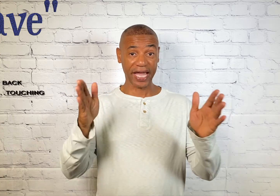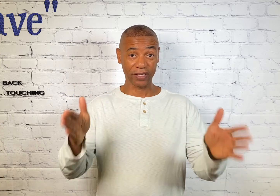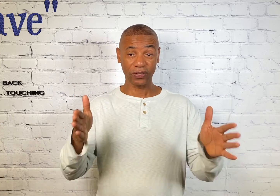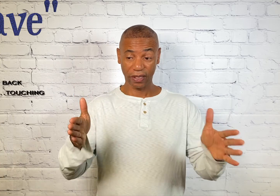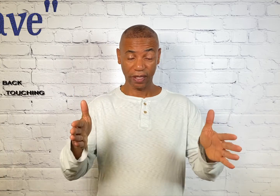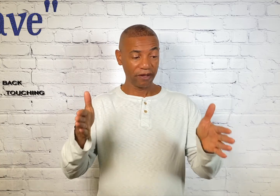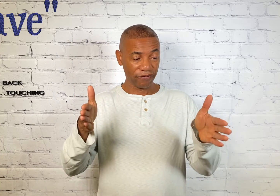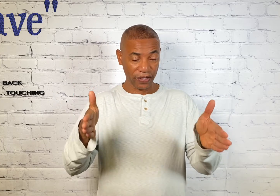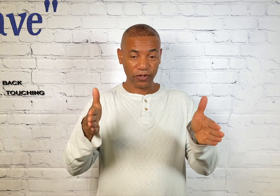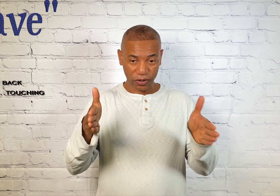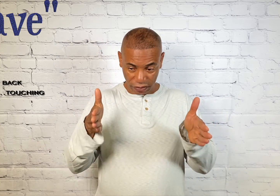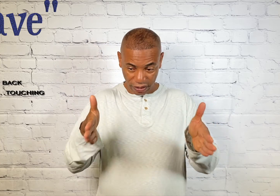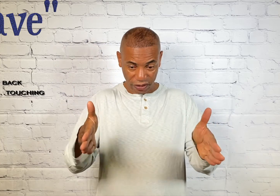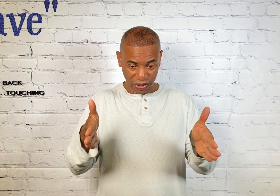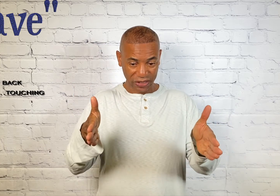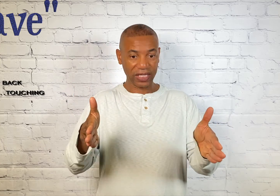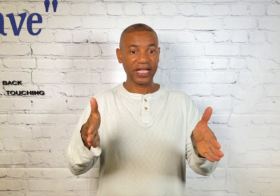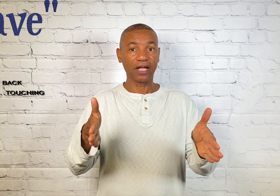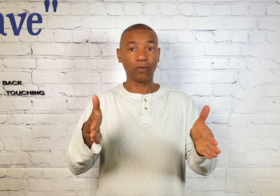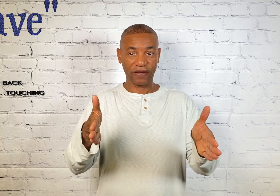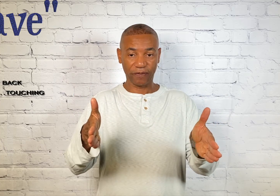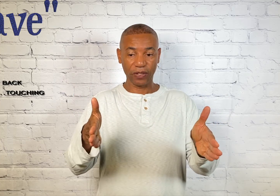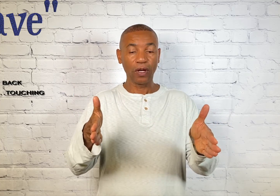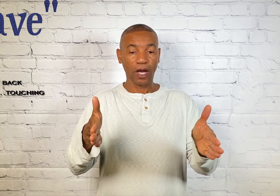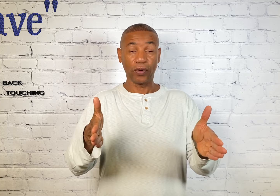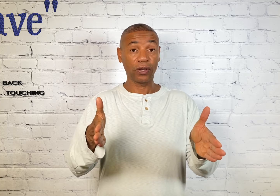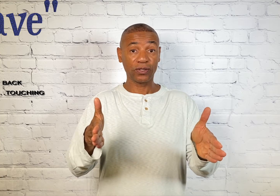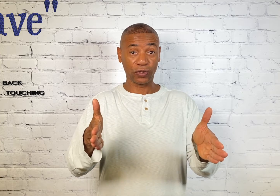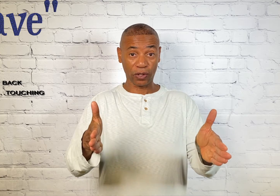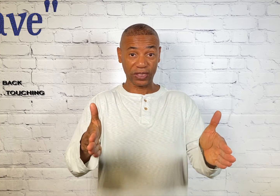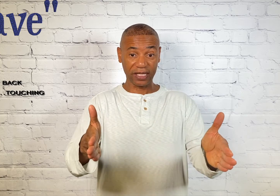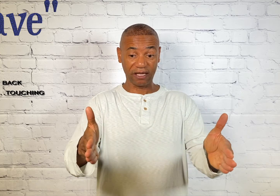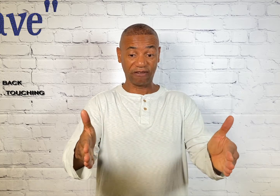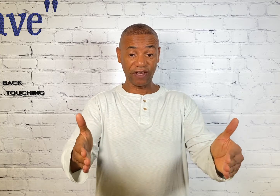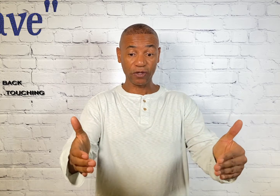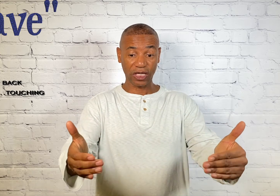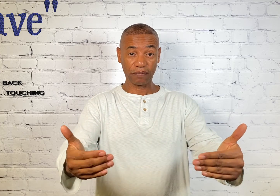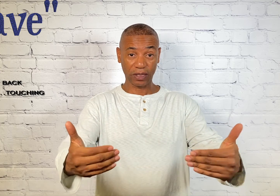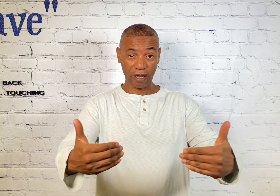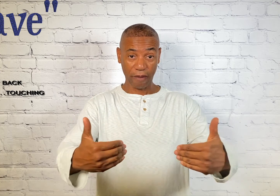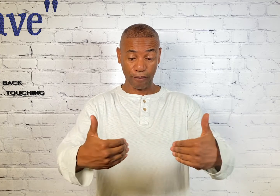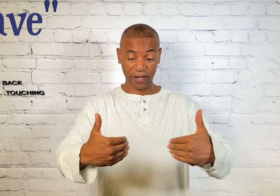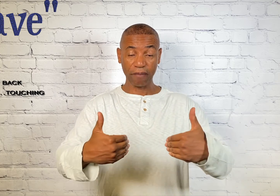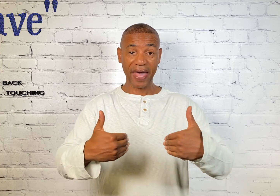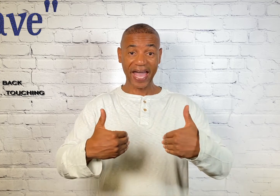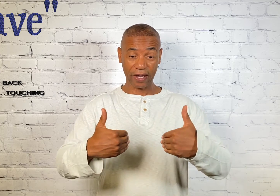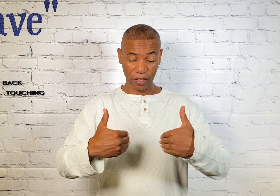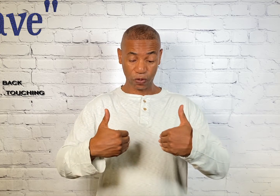hands, fingers extended out away from you, and what you're going to do is you're going to take these fingertips, bring them back towards